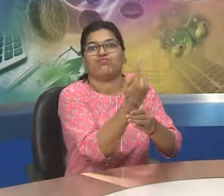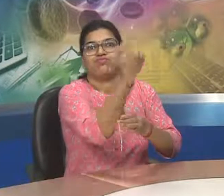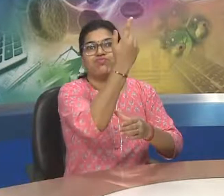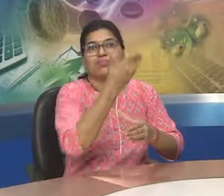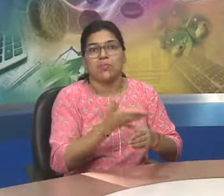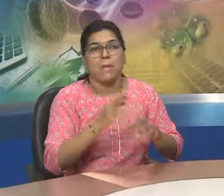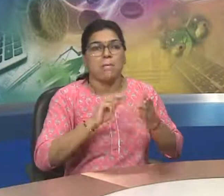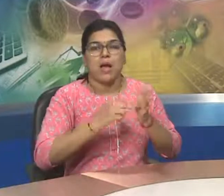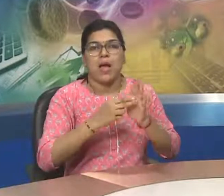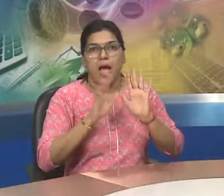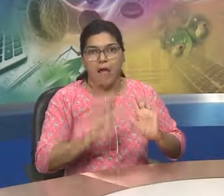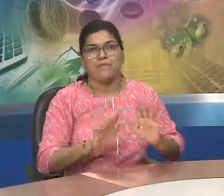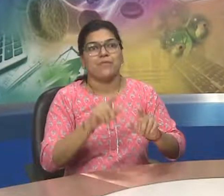plants.